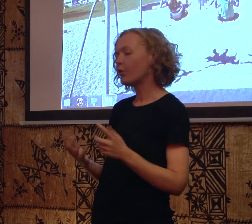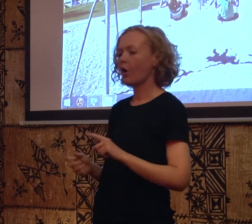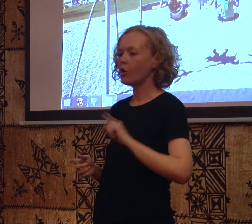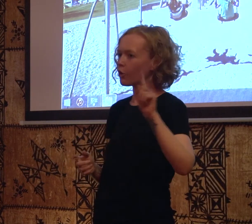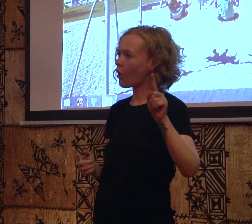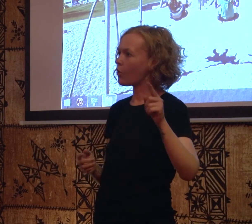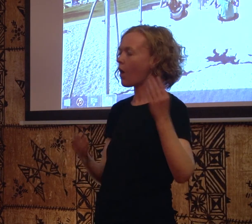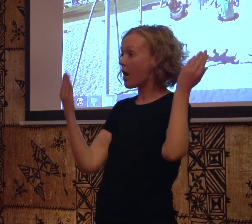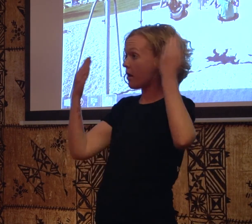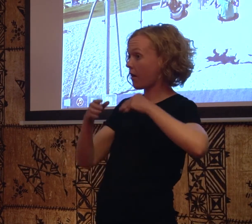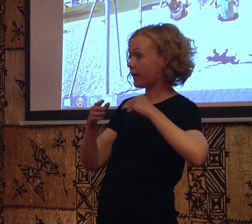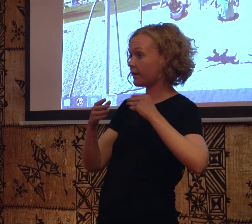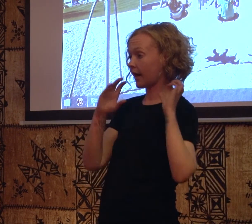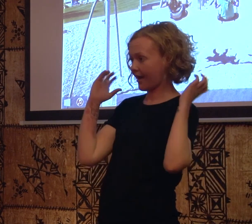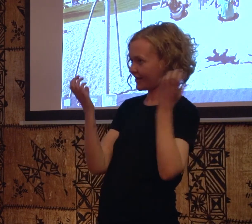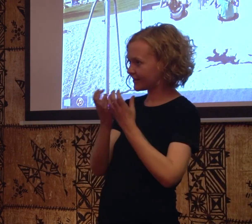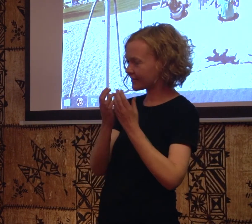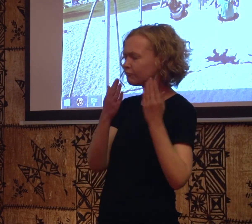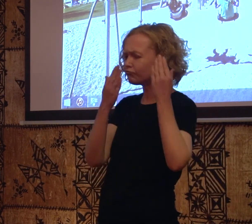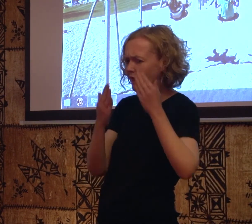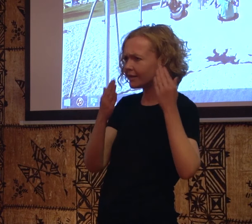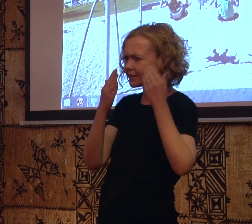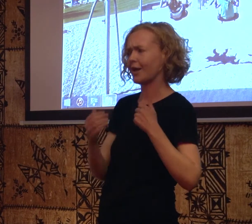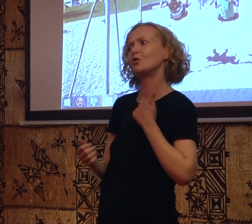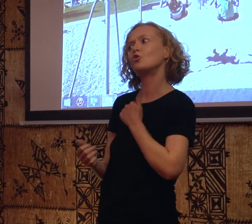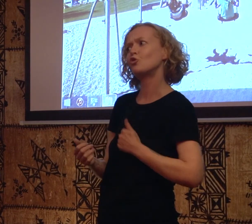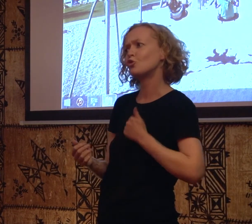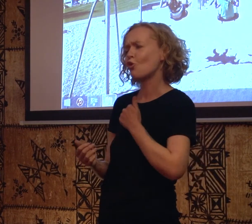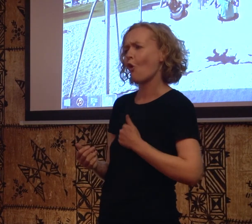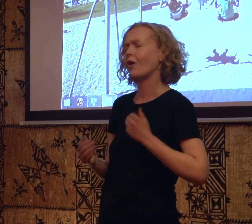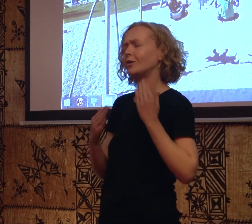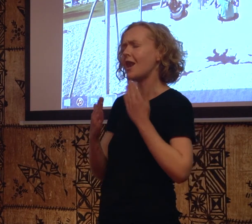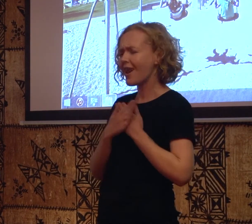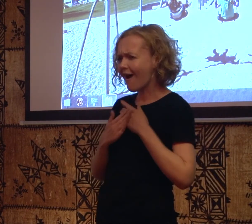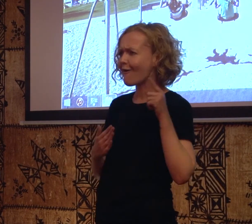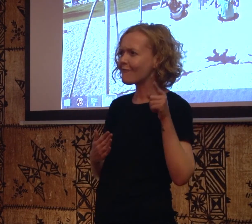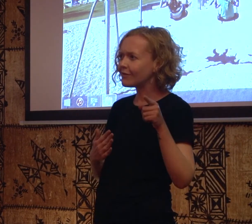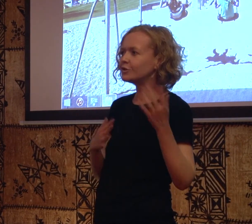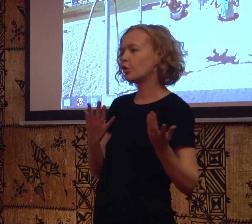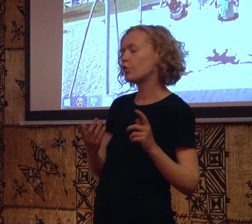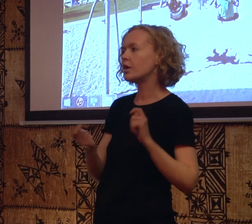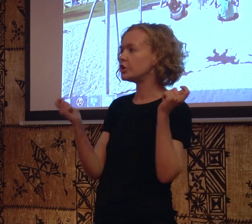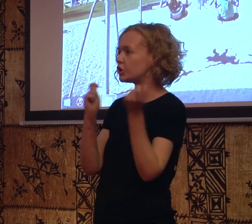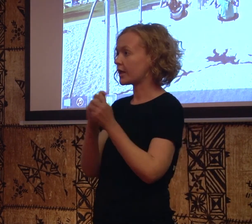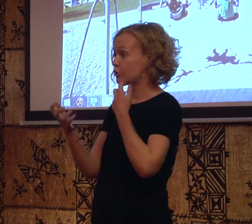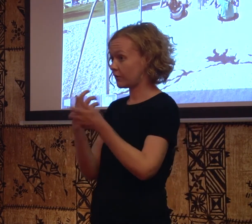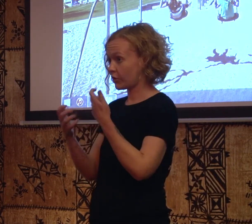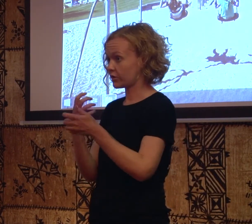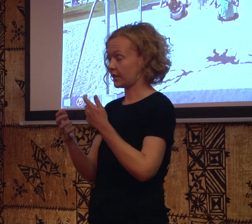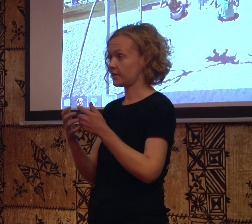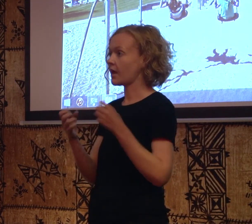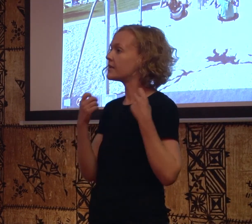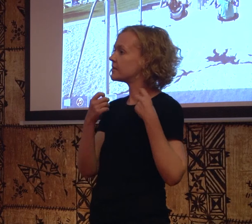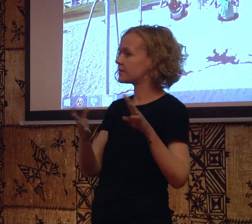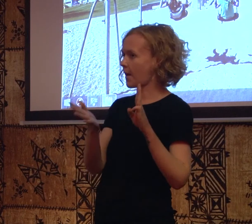was gobsmacked. So I went to night classes, and I studied it, and I really loved it. So